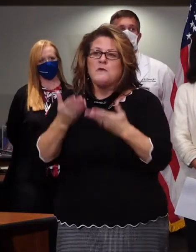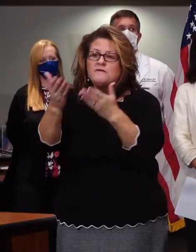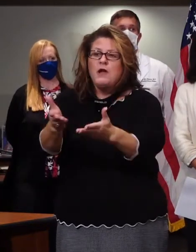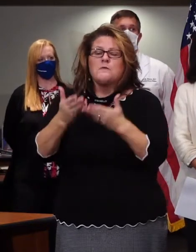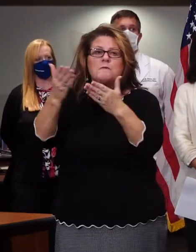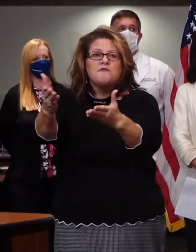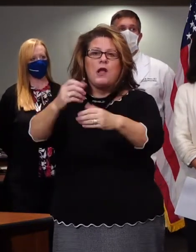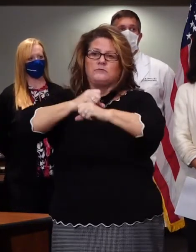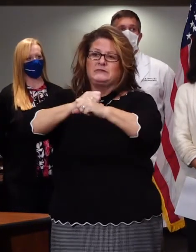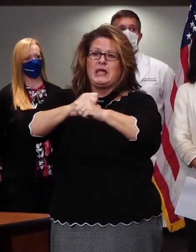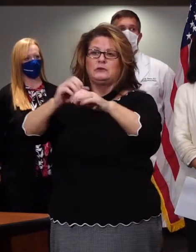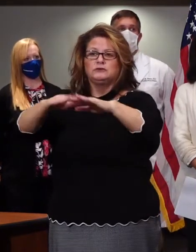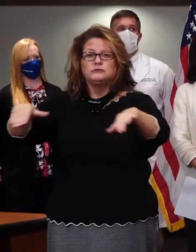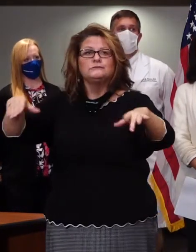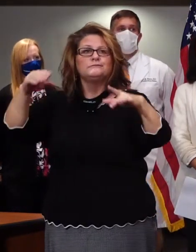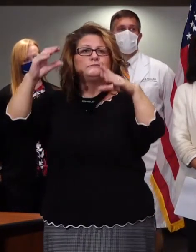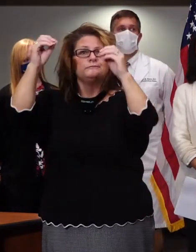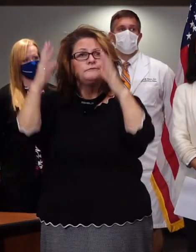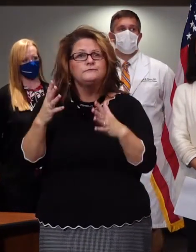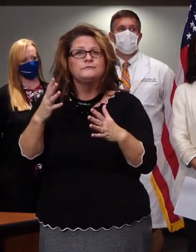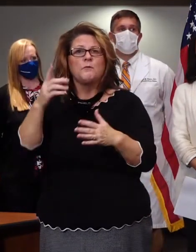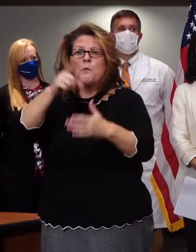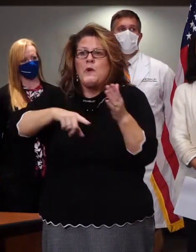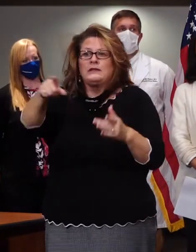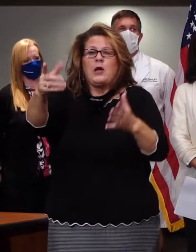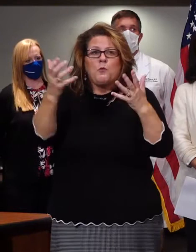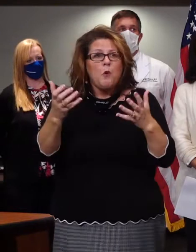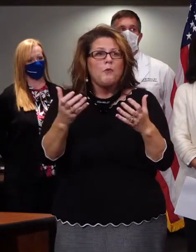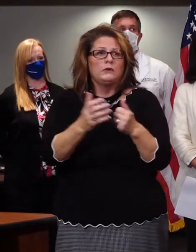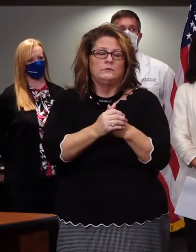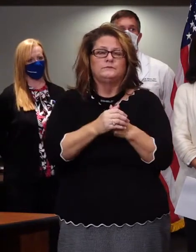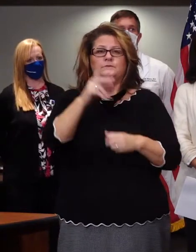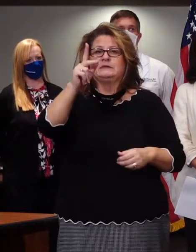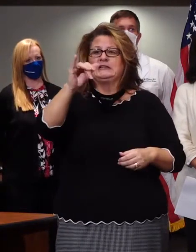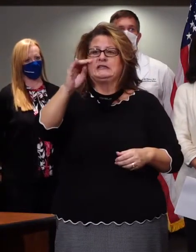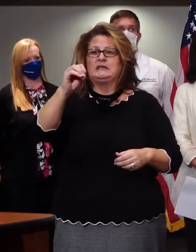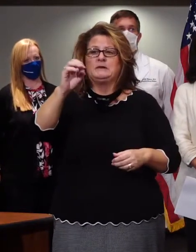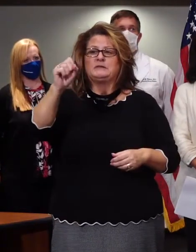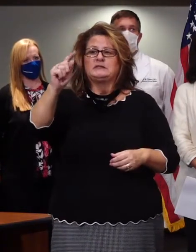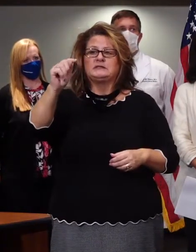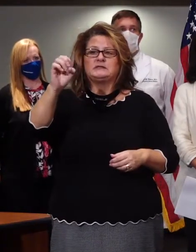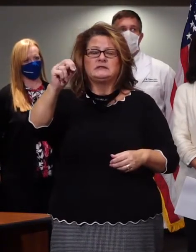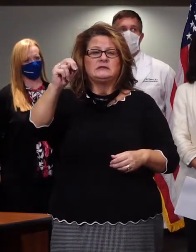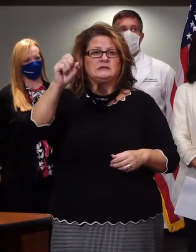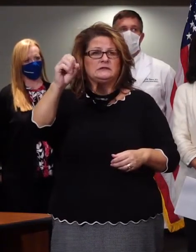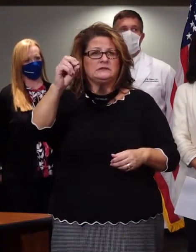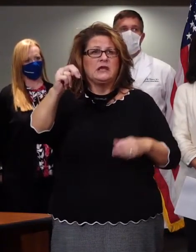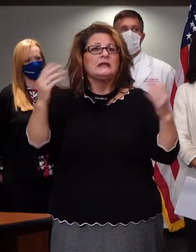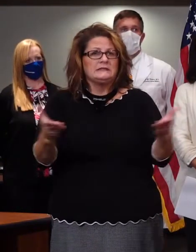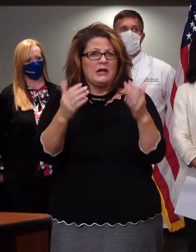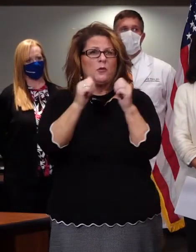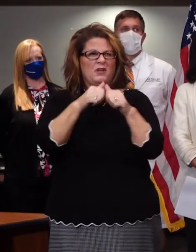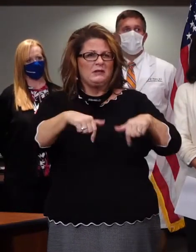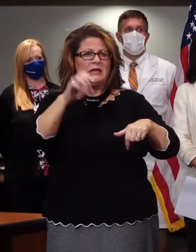of the school districts wanted. And Kim Stinson is here with the Emergency Management Division. We have